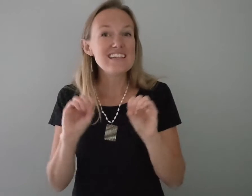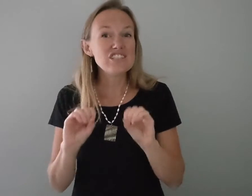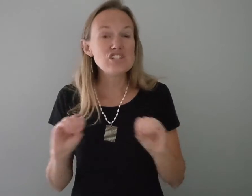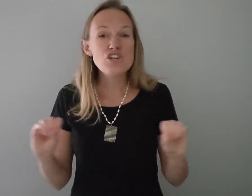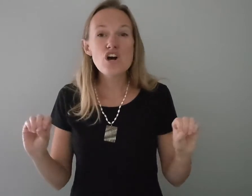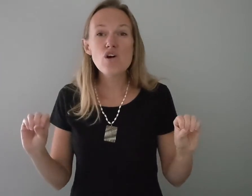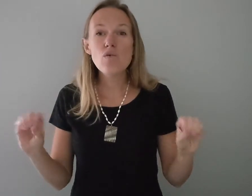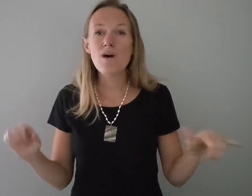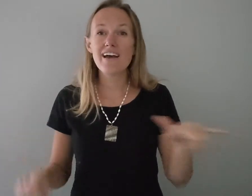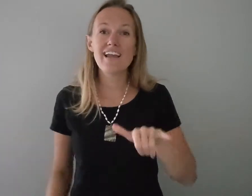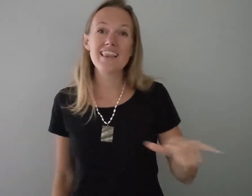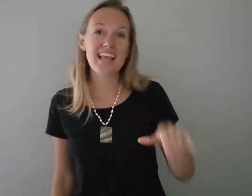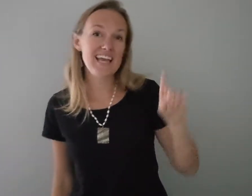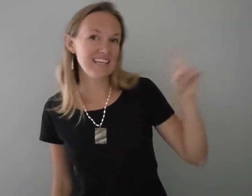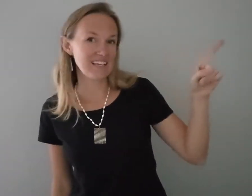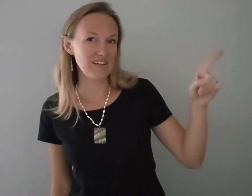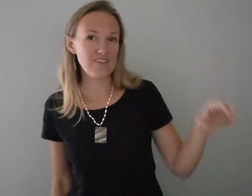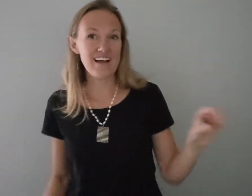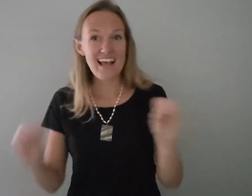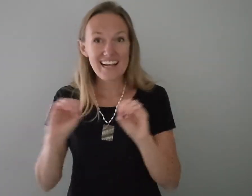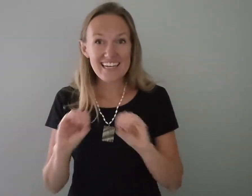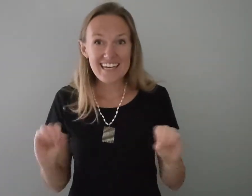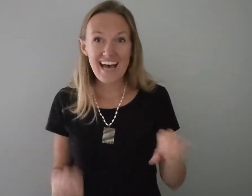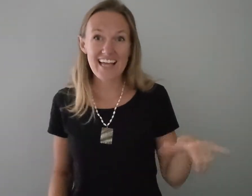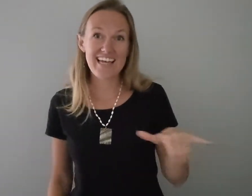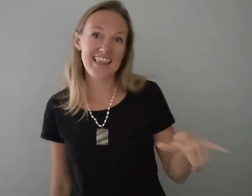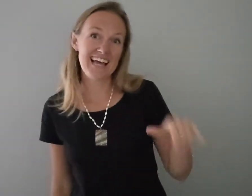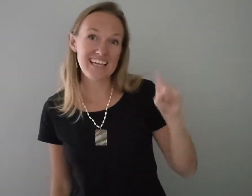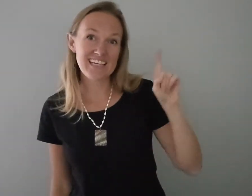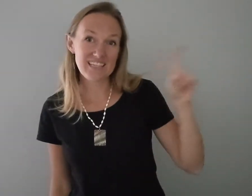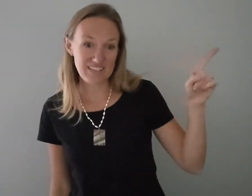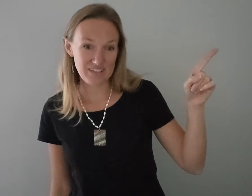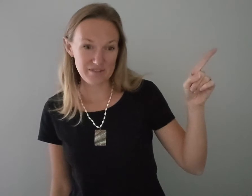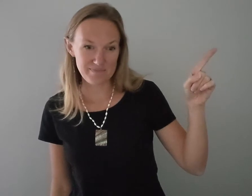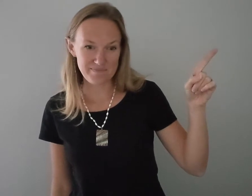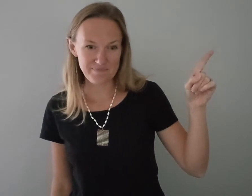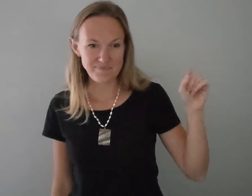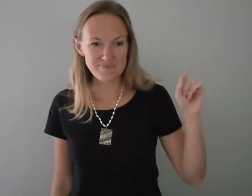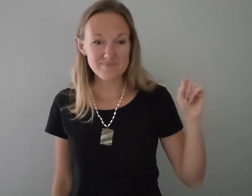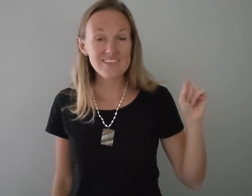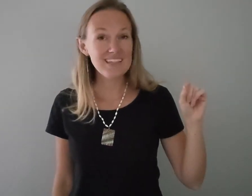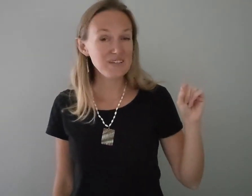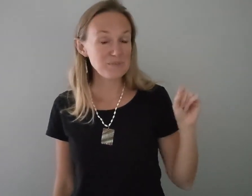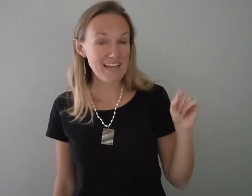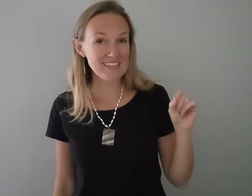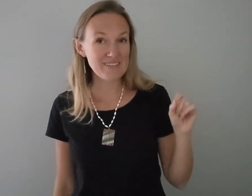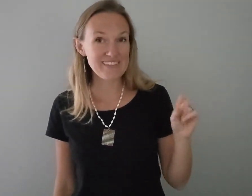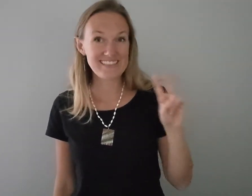There's no one like you, none like you. And then it goes back to the chorus and it does